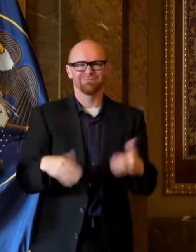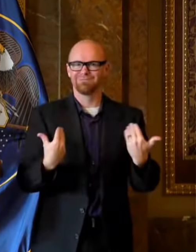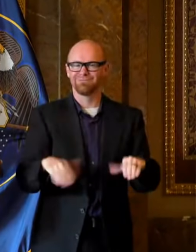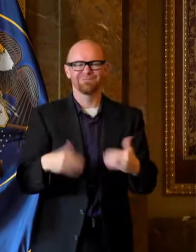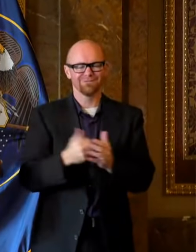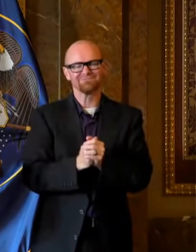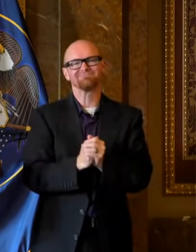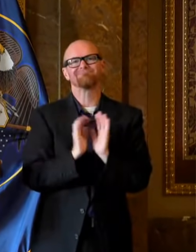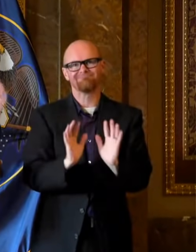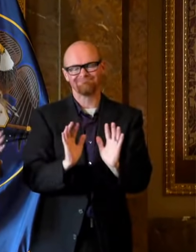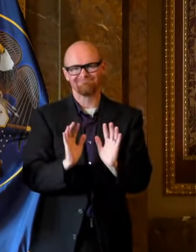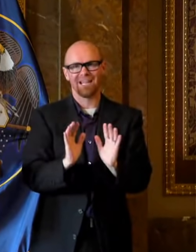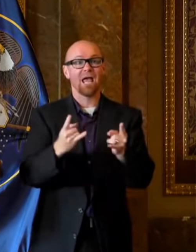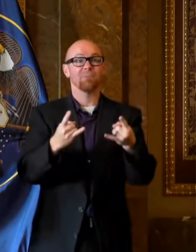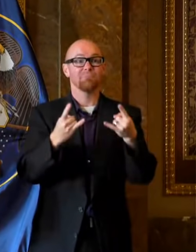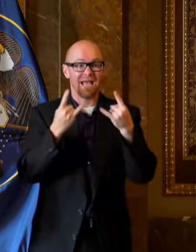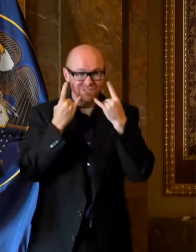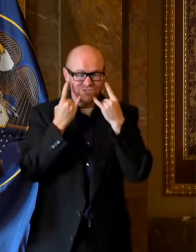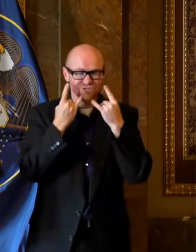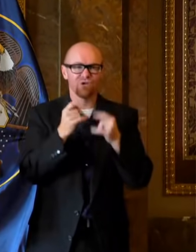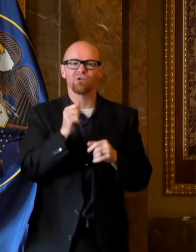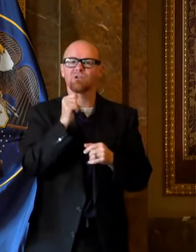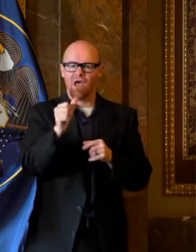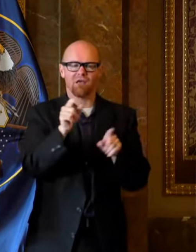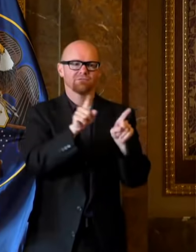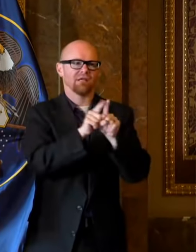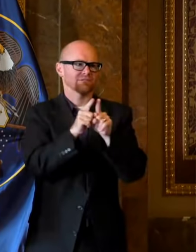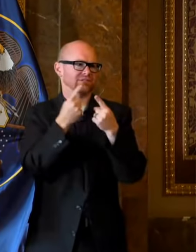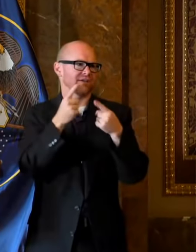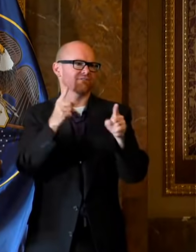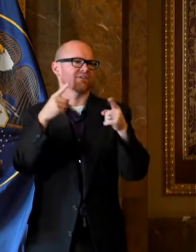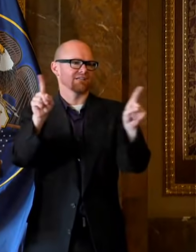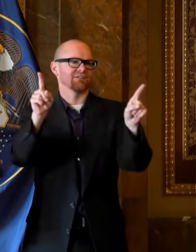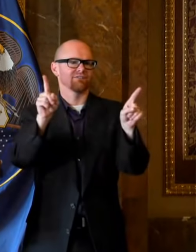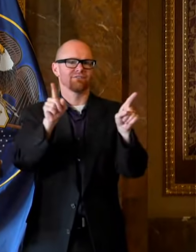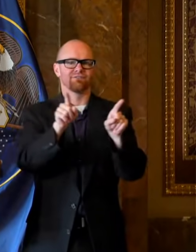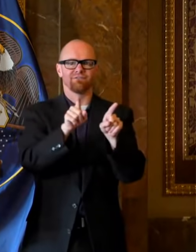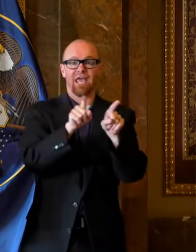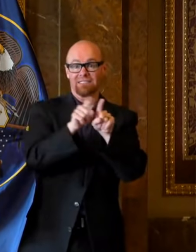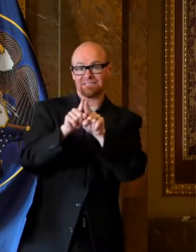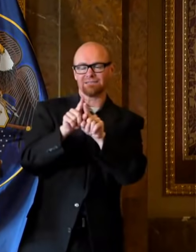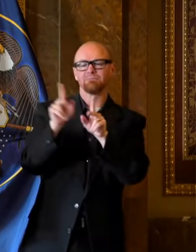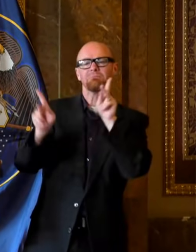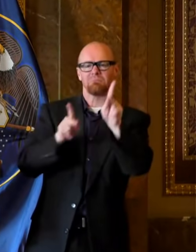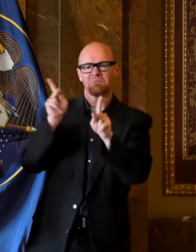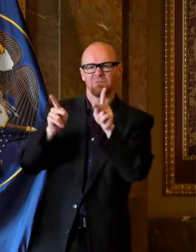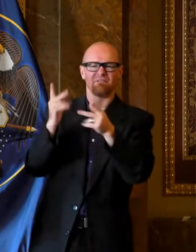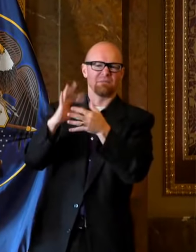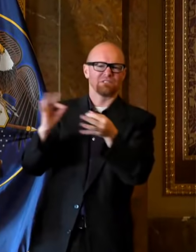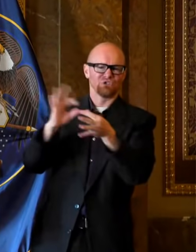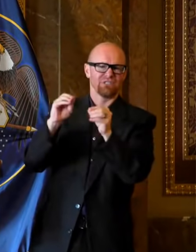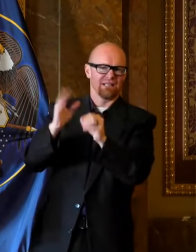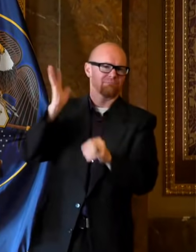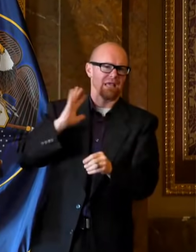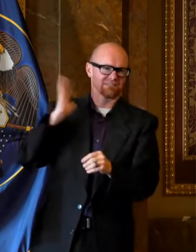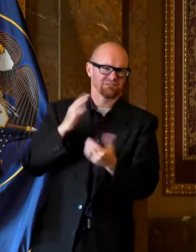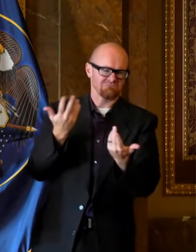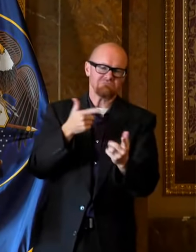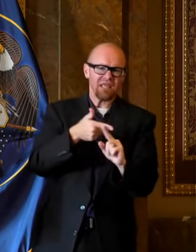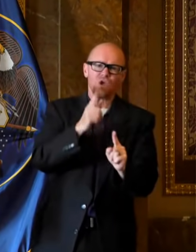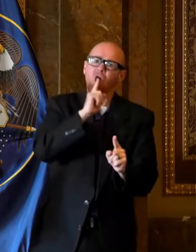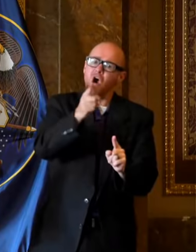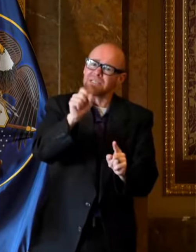Let me just say this. Masks are not as effective as most of the pro-mask crowd are arguing. We know that. They're just